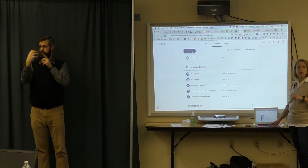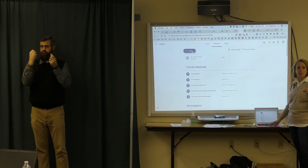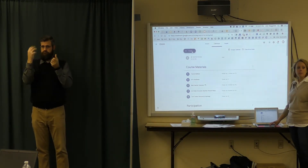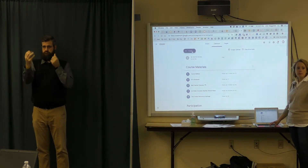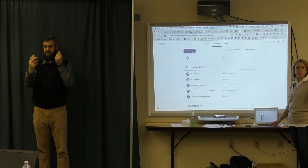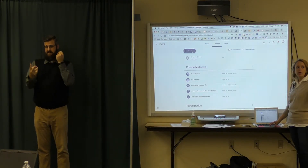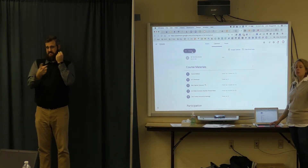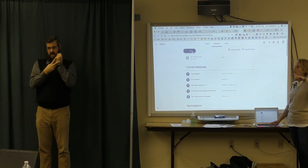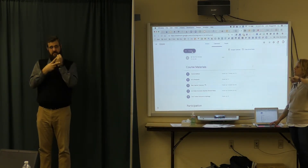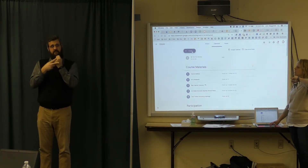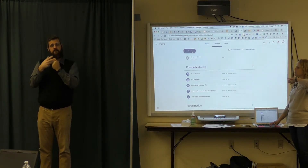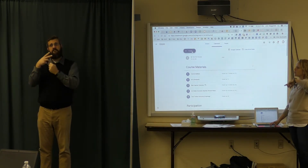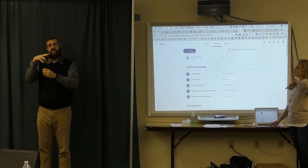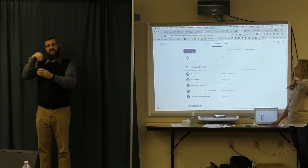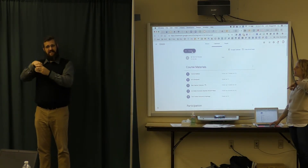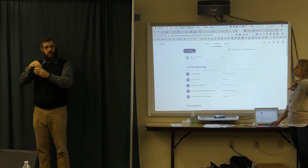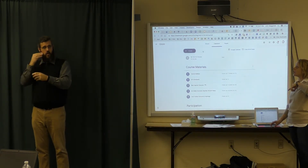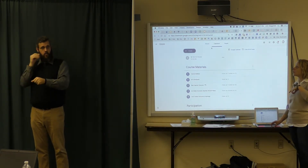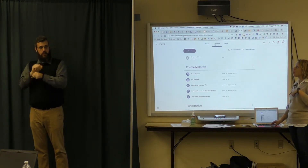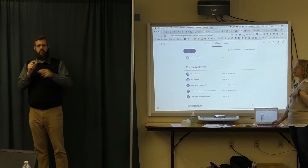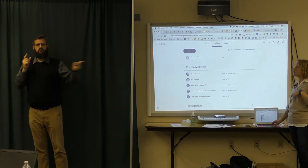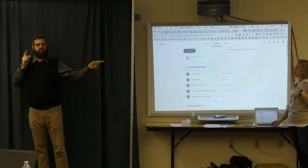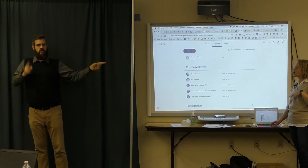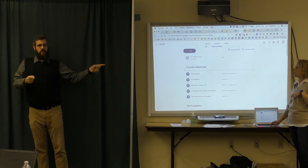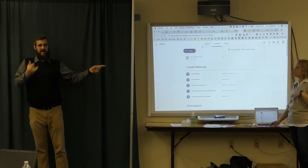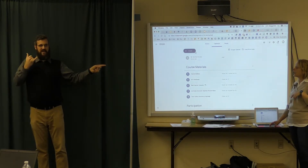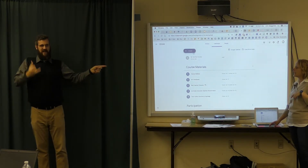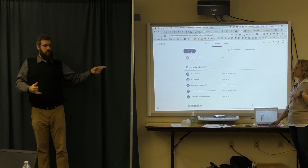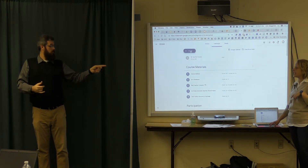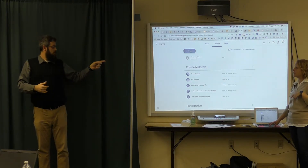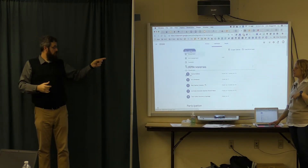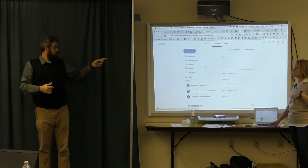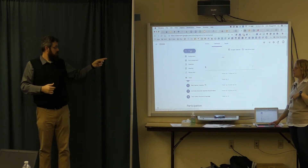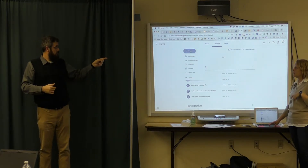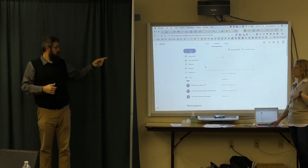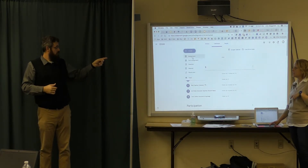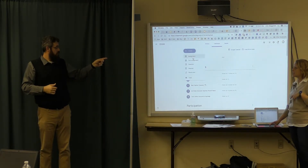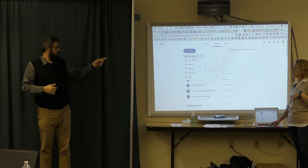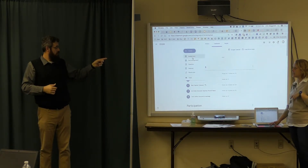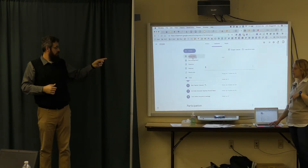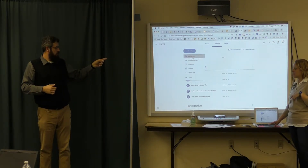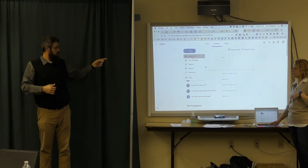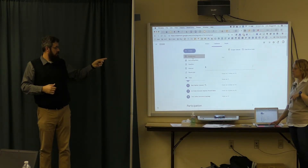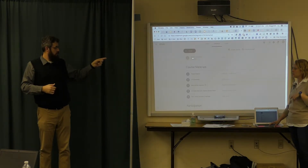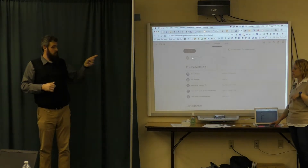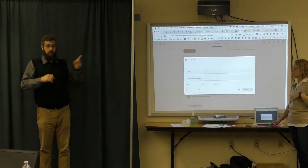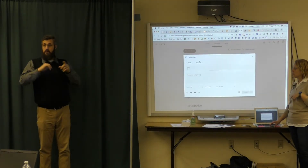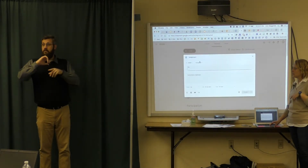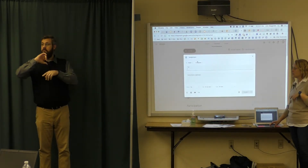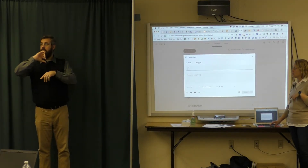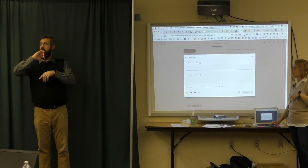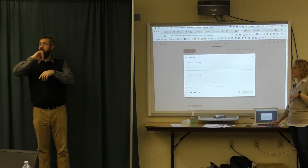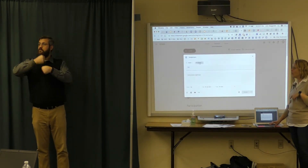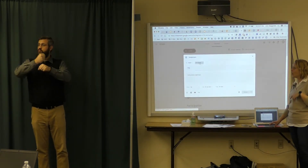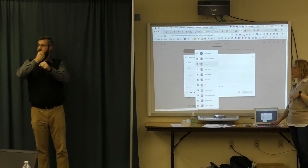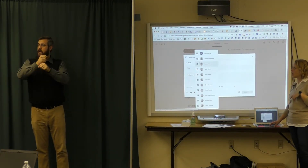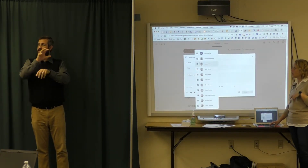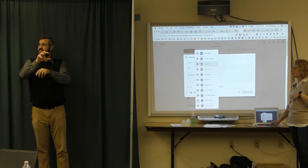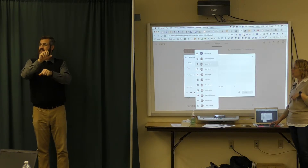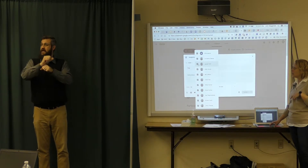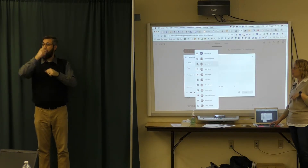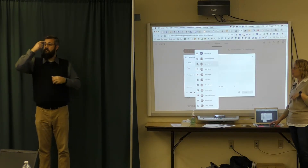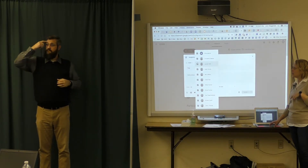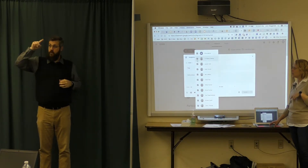in an assignment on Yeah, Google. watch this. Create. So I'm under classwork, create, assignment